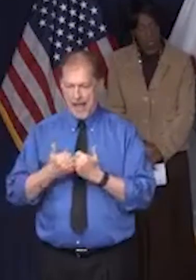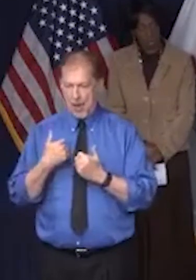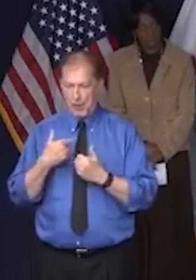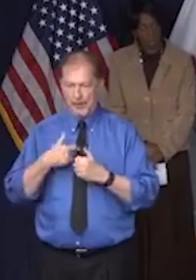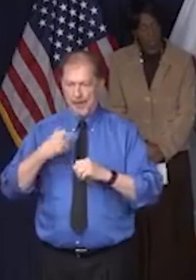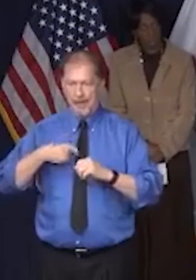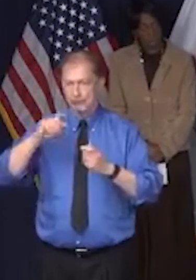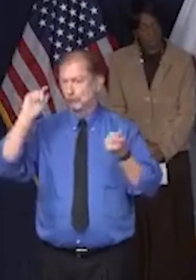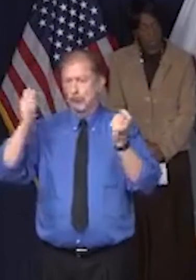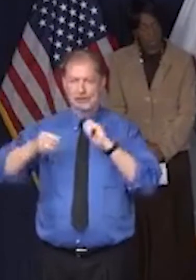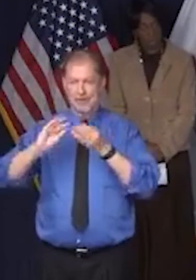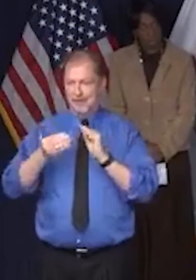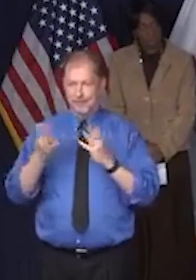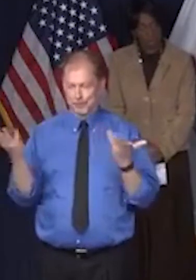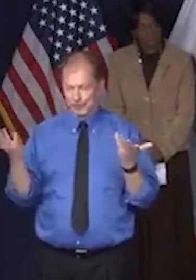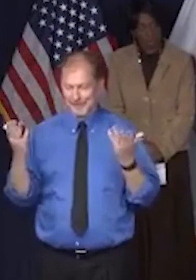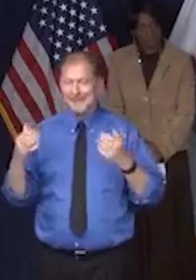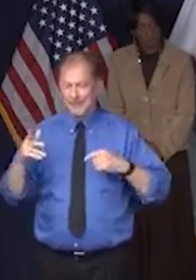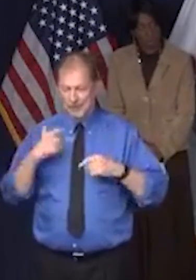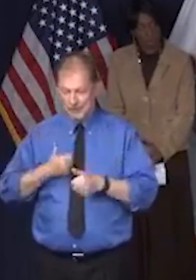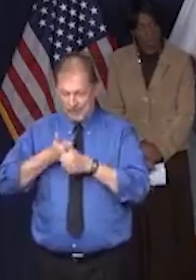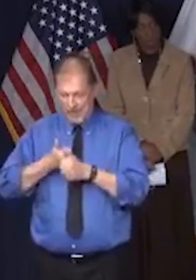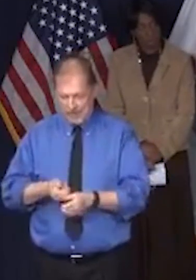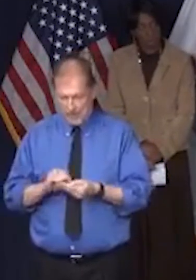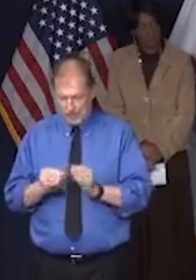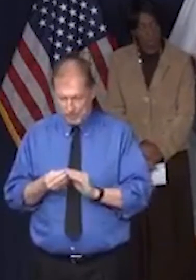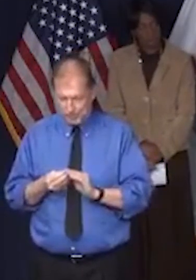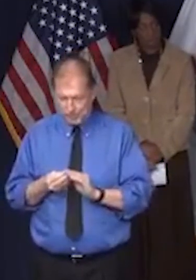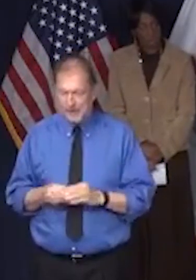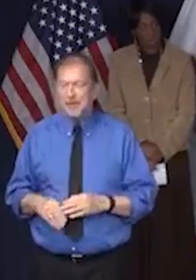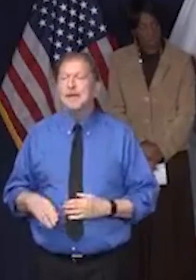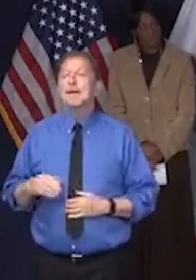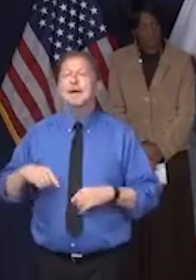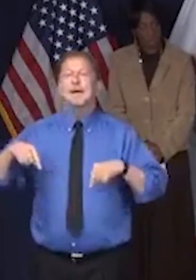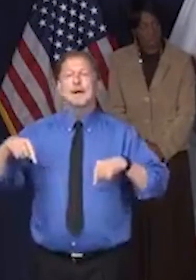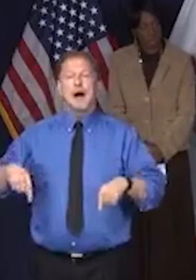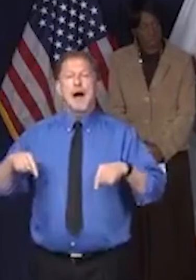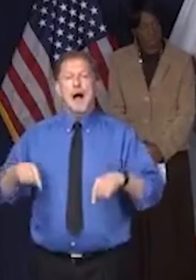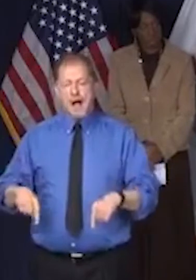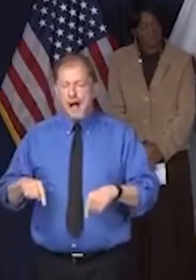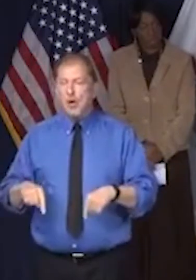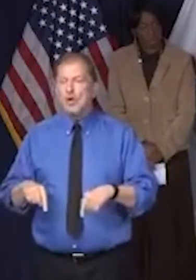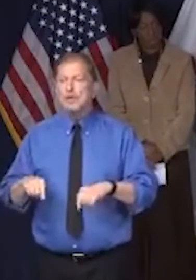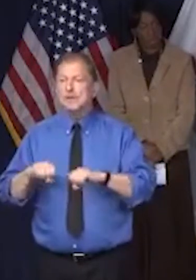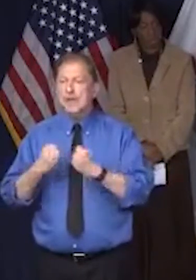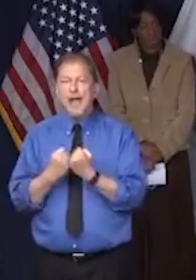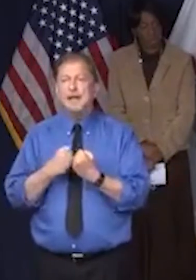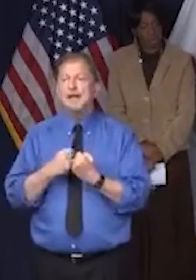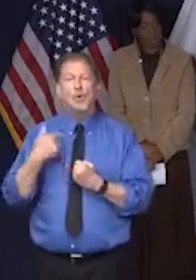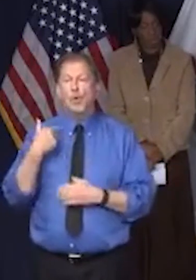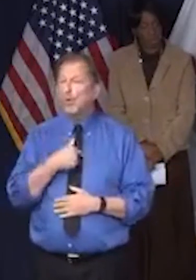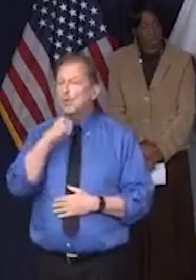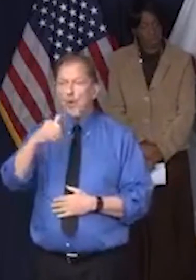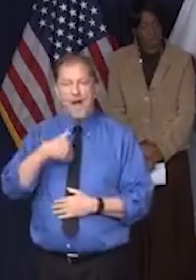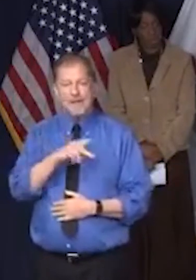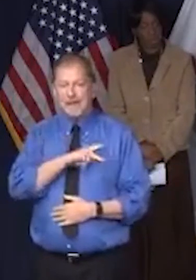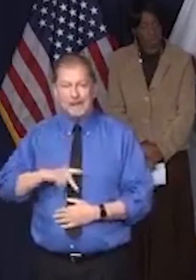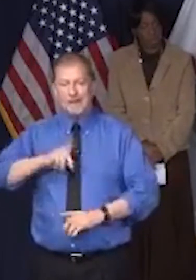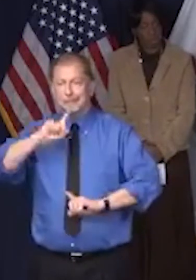we don't live in a dictatorial society. You know, we don't live in an authoritarian world.